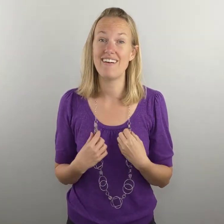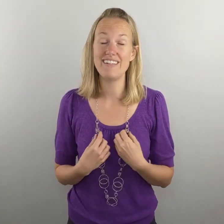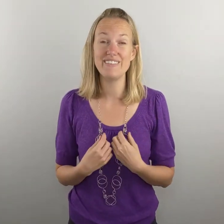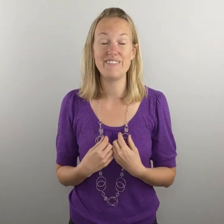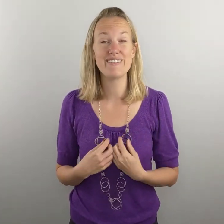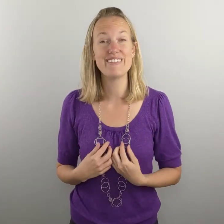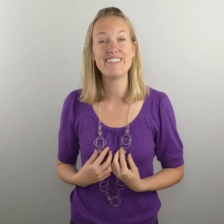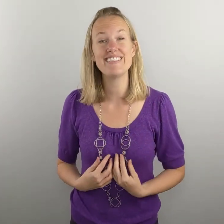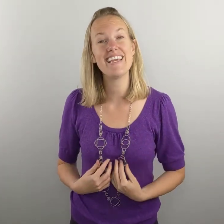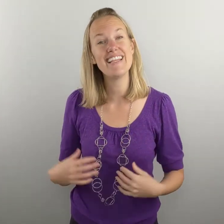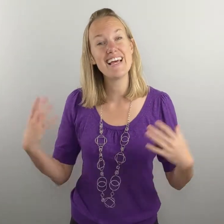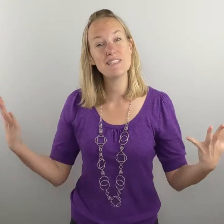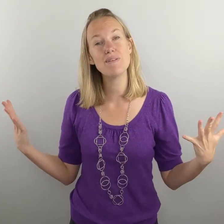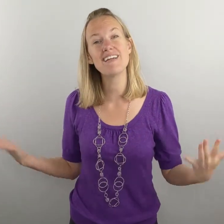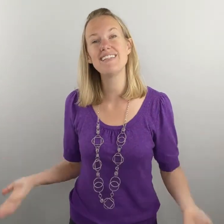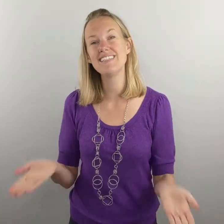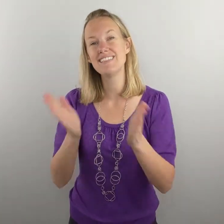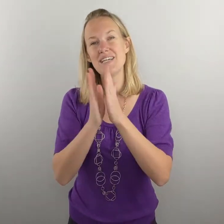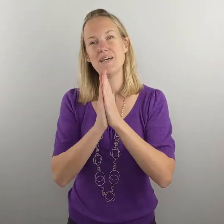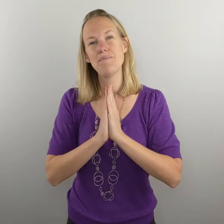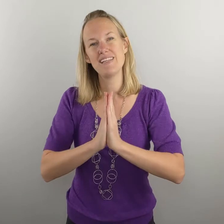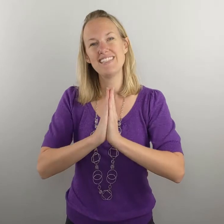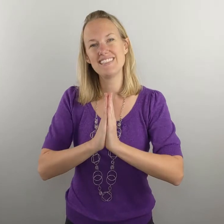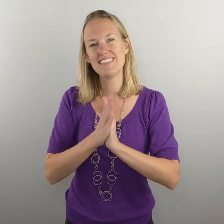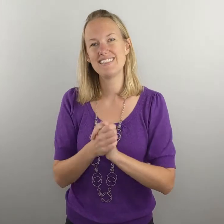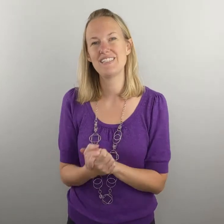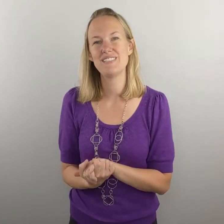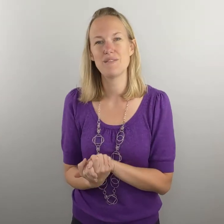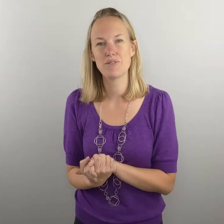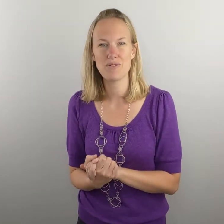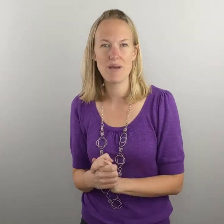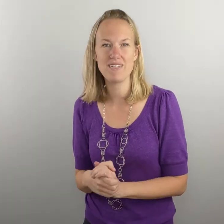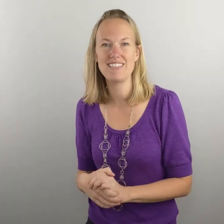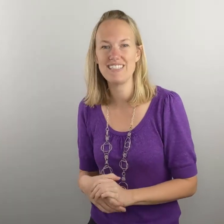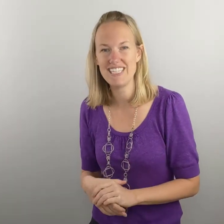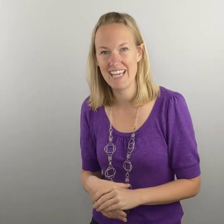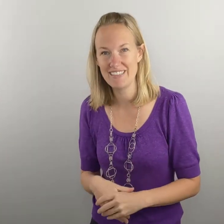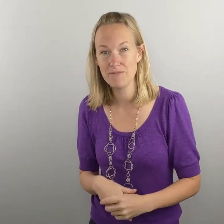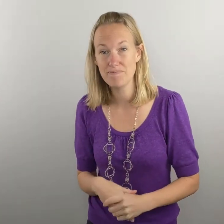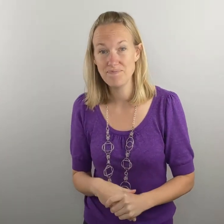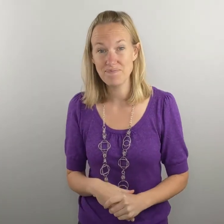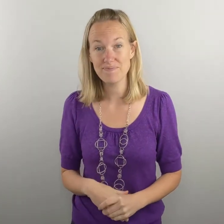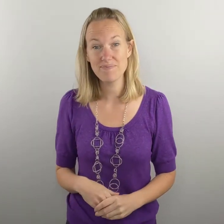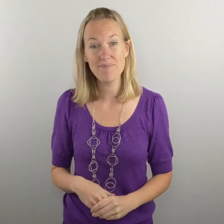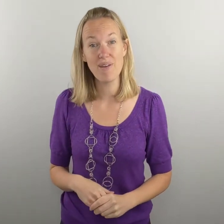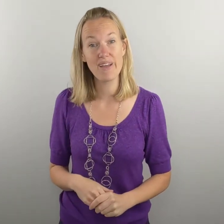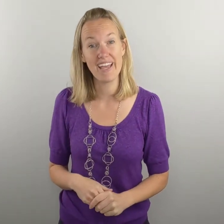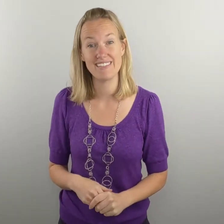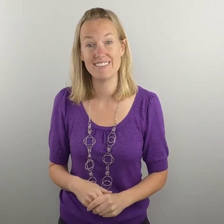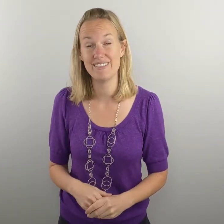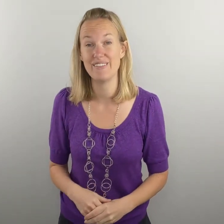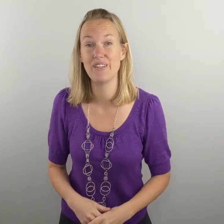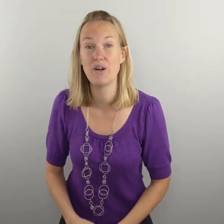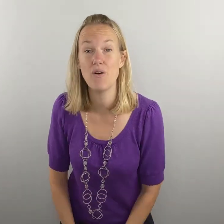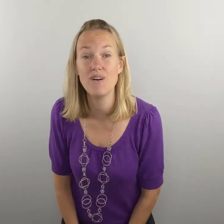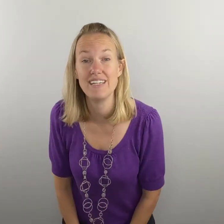all new learners. And last but not least, please consider subscribing to the channel. Okay, so the